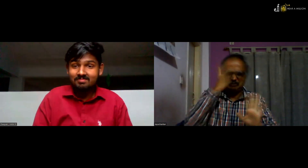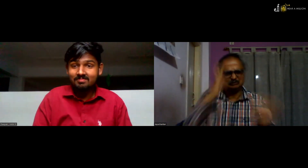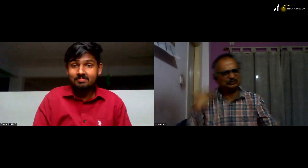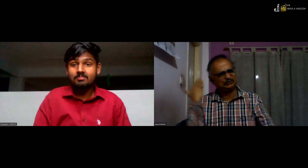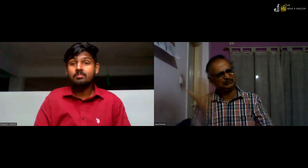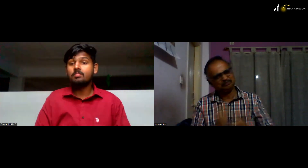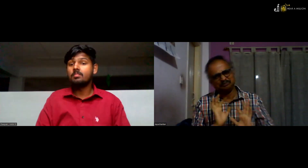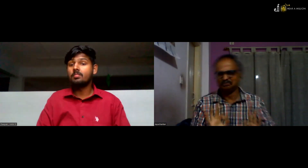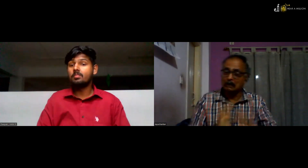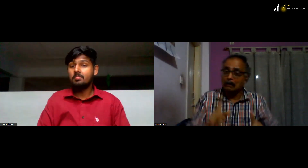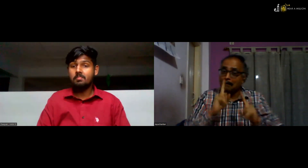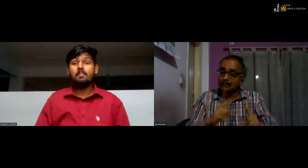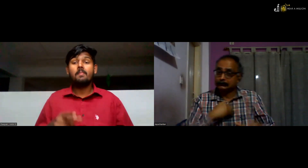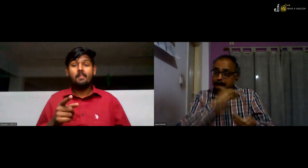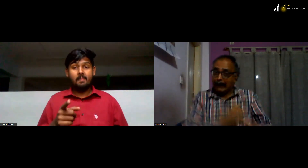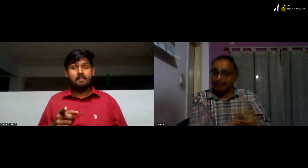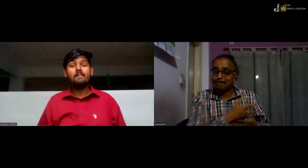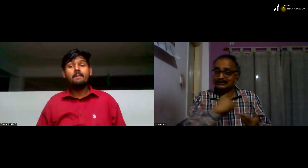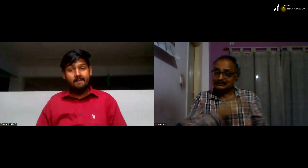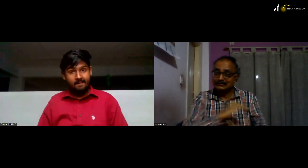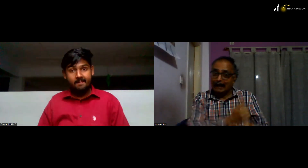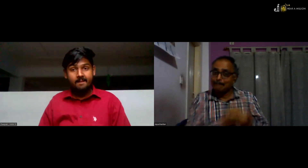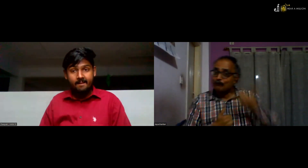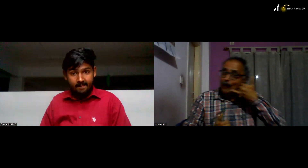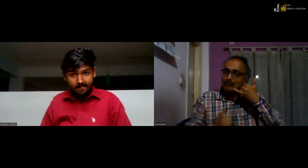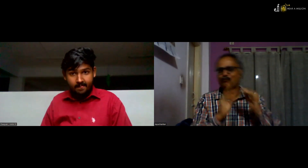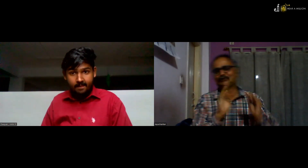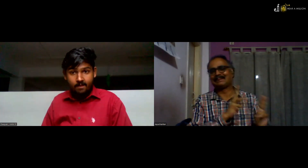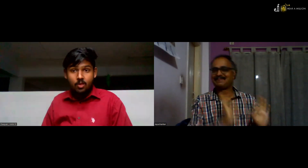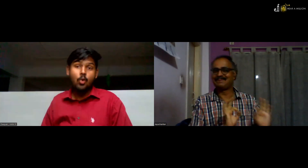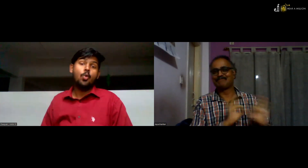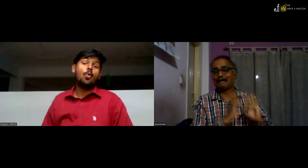saved it. We saved our time as well. So,